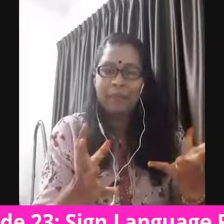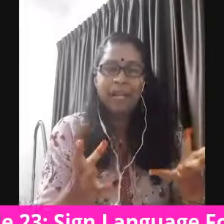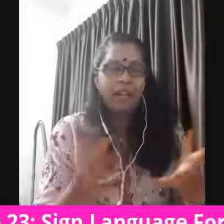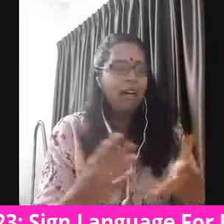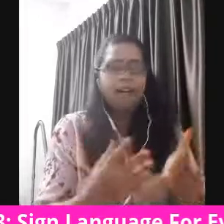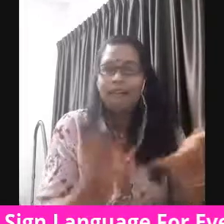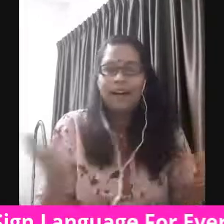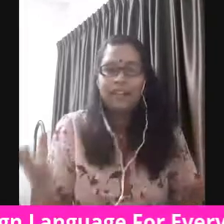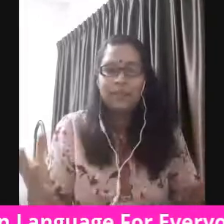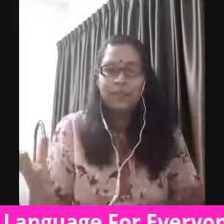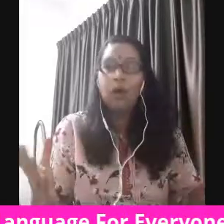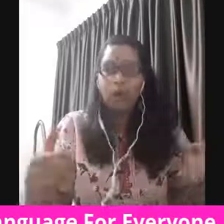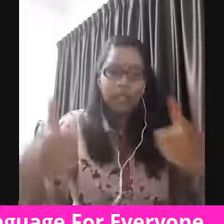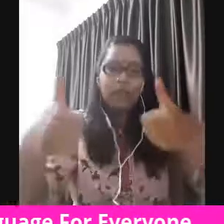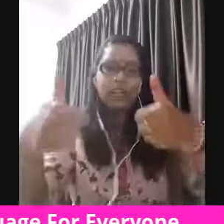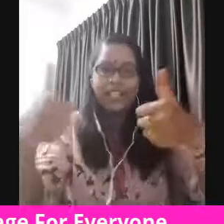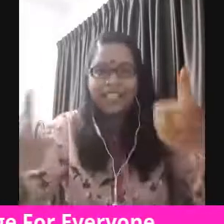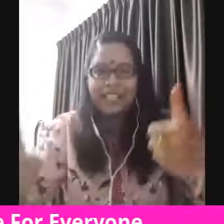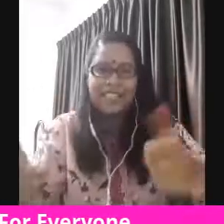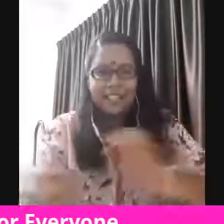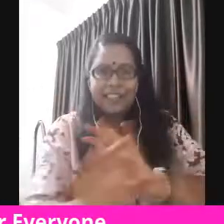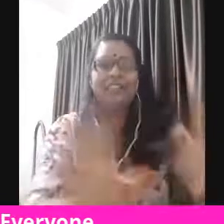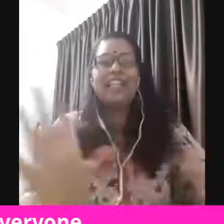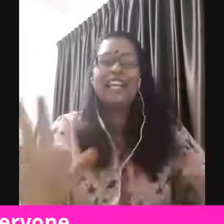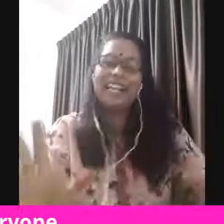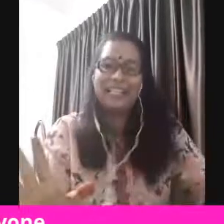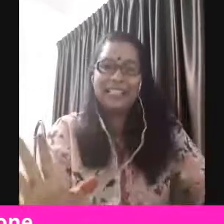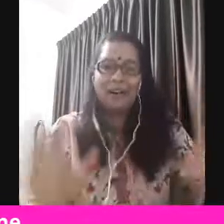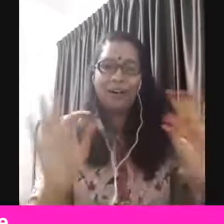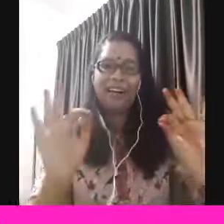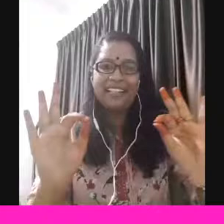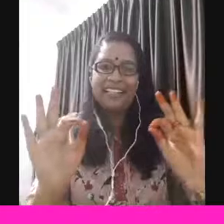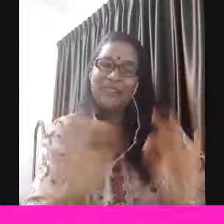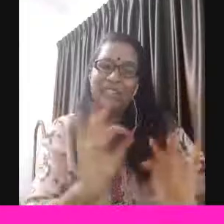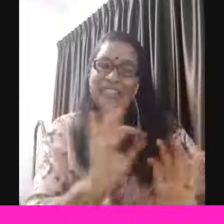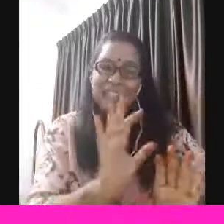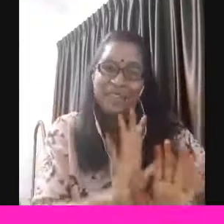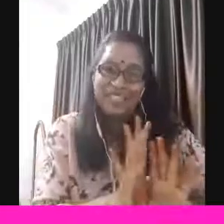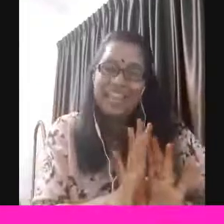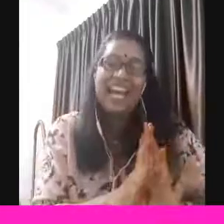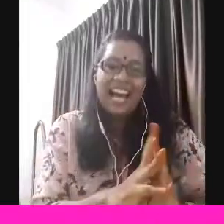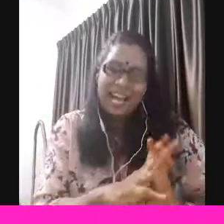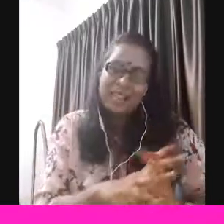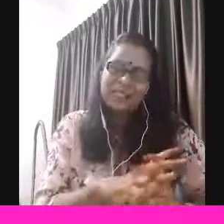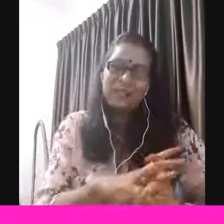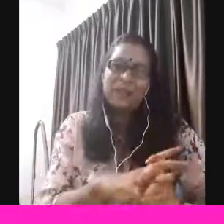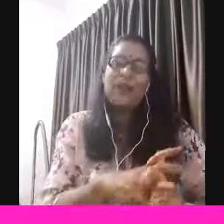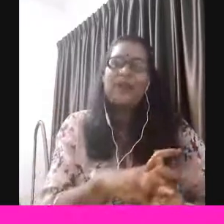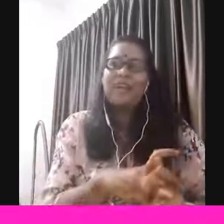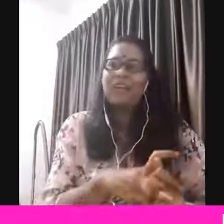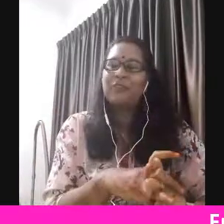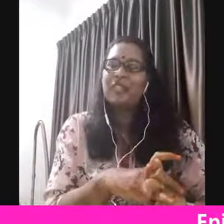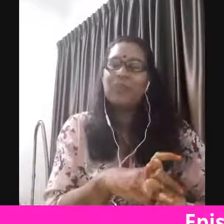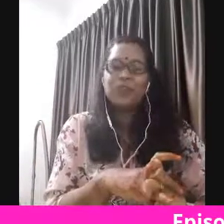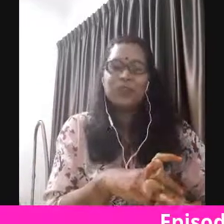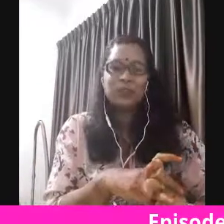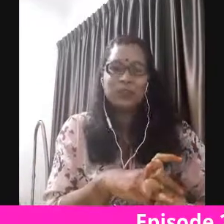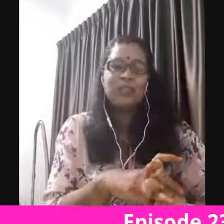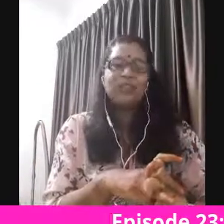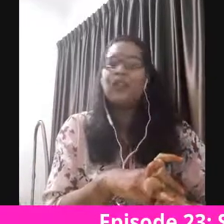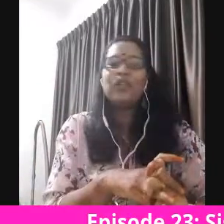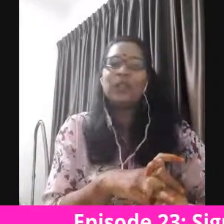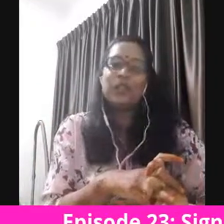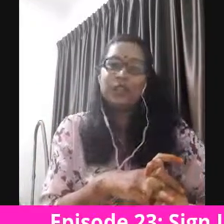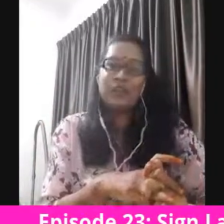a name and others will, okay, nice. They will say agree. They will agree with it. So when we go to the